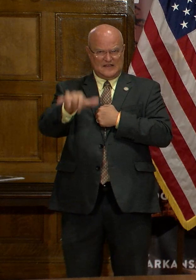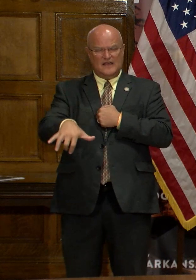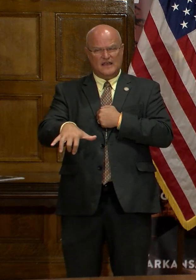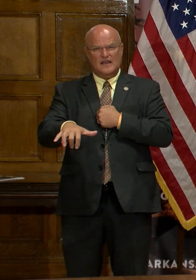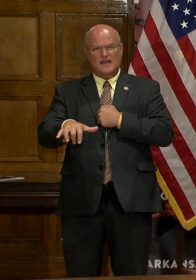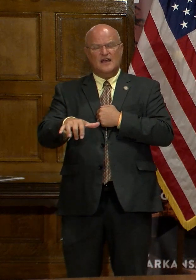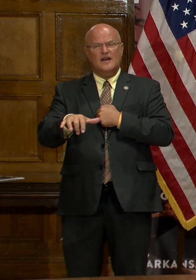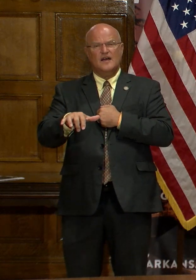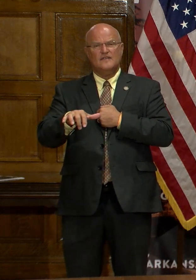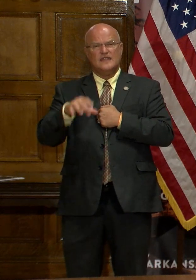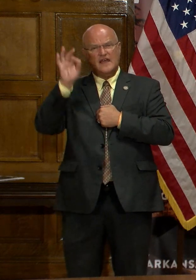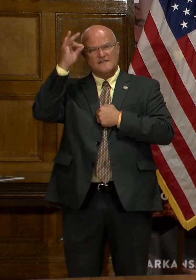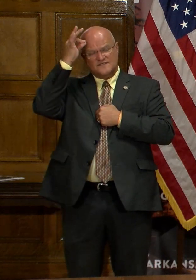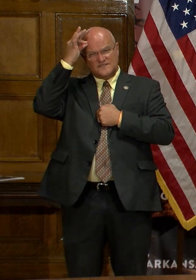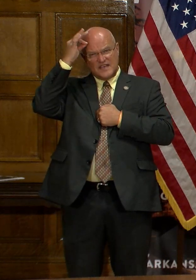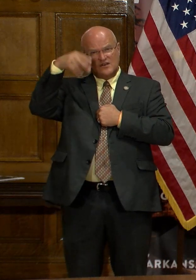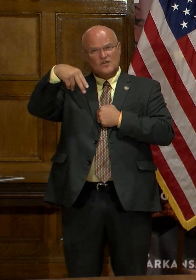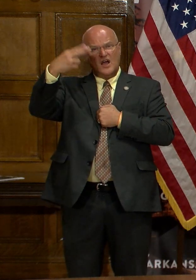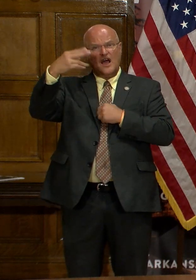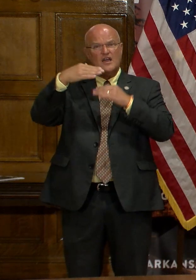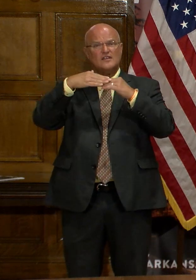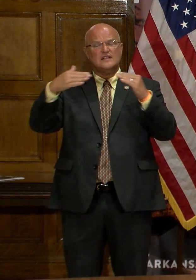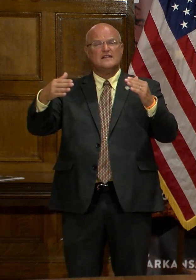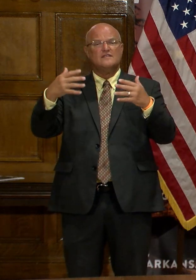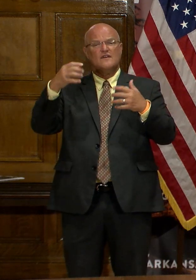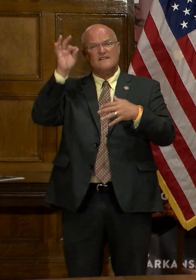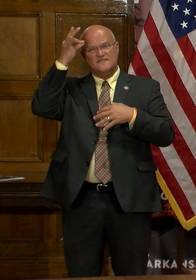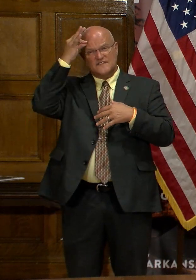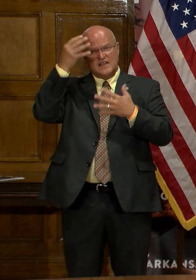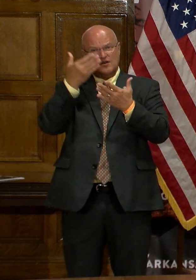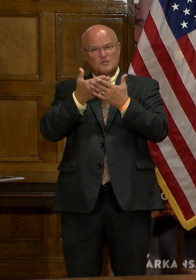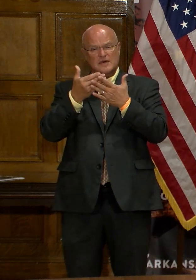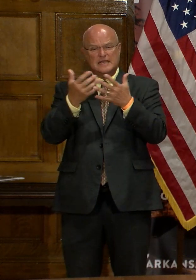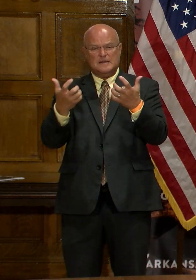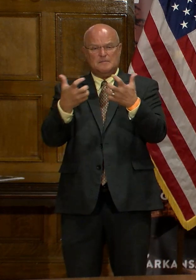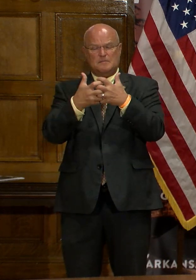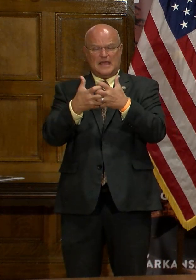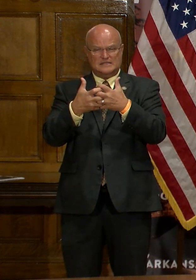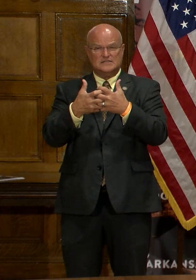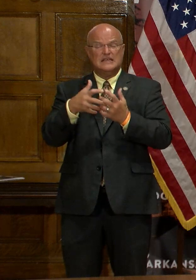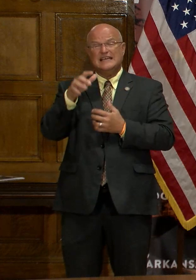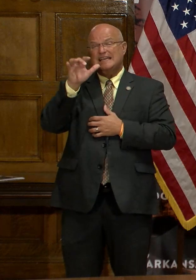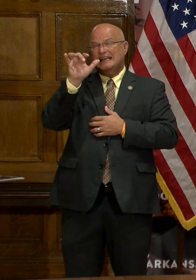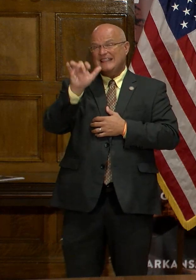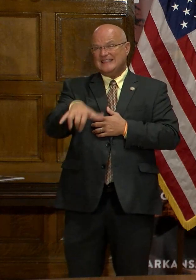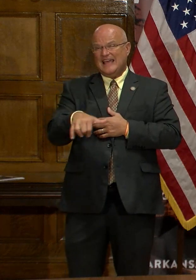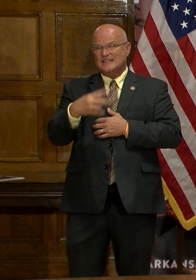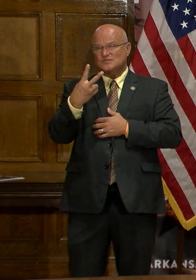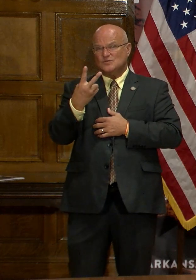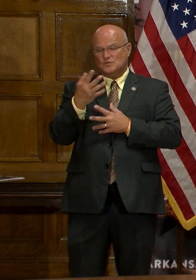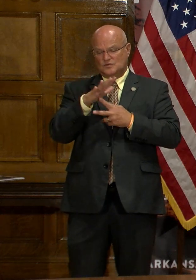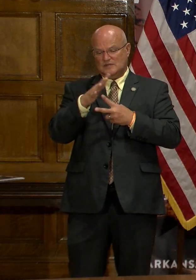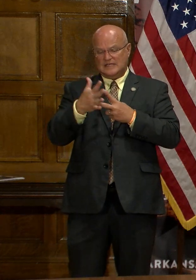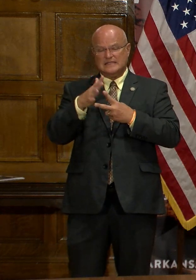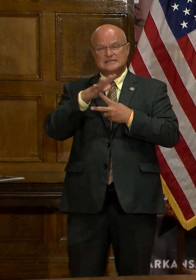that higher level of federal matching on our Medicaid funds. Those are just two